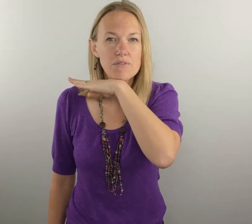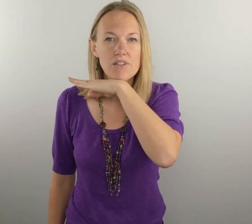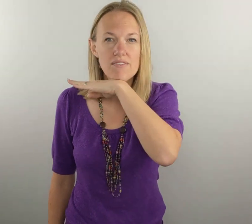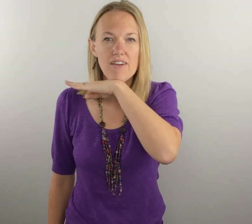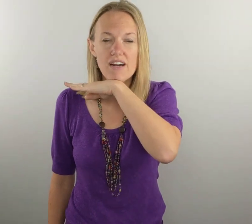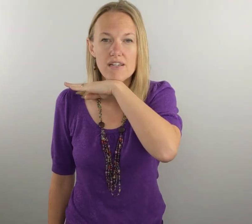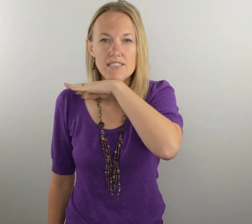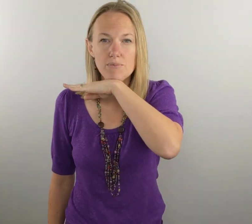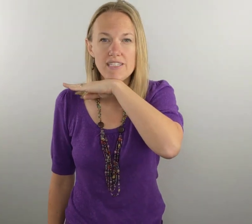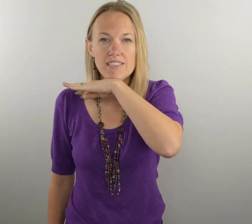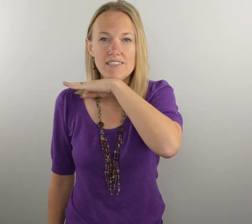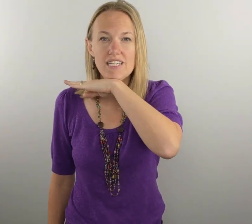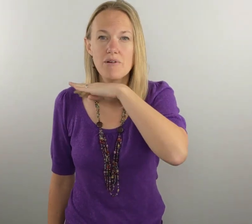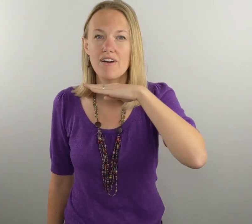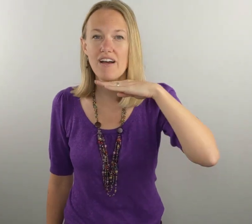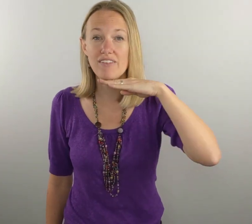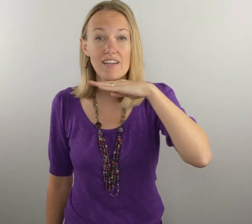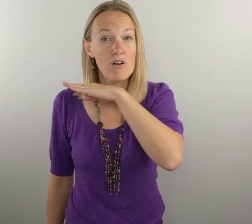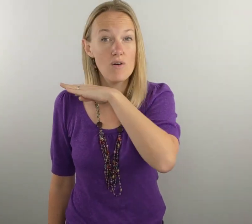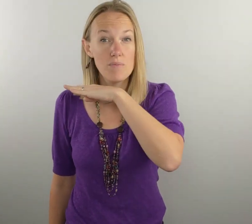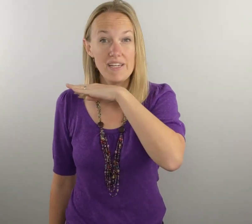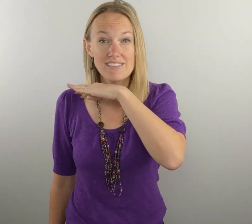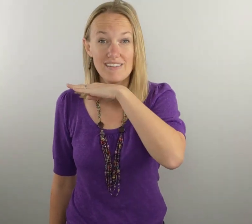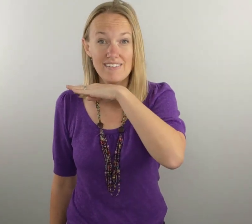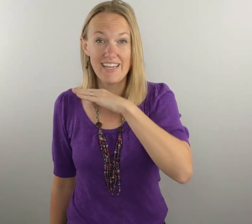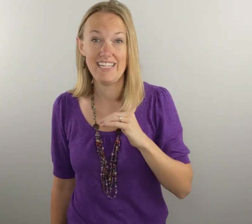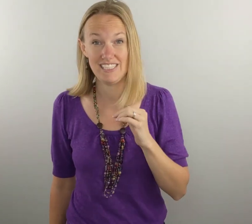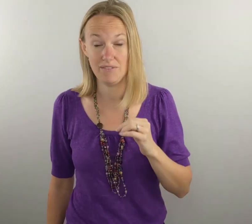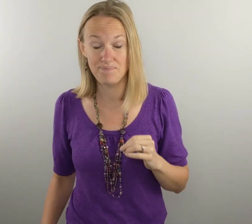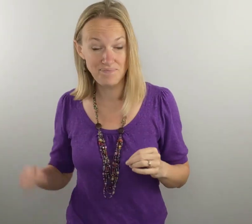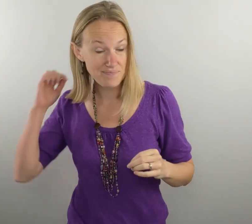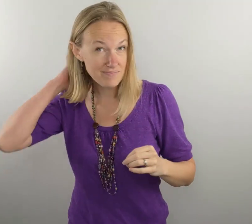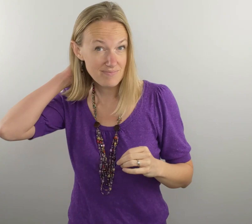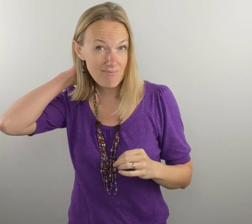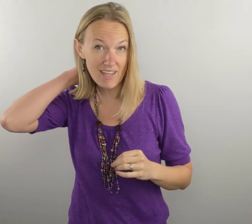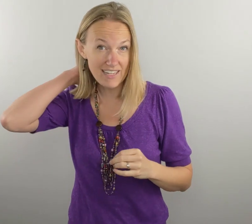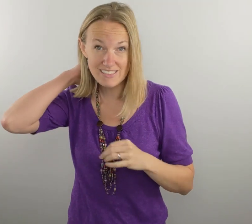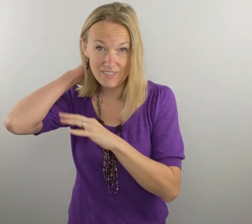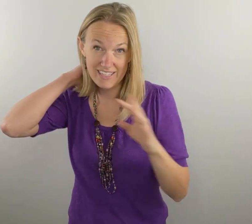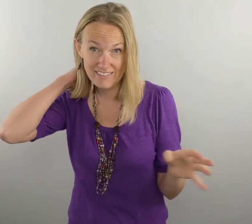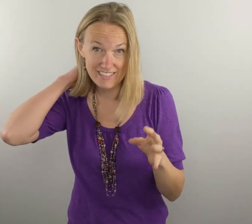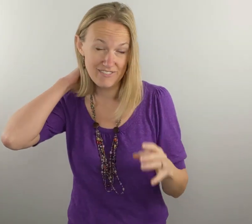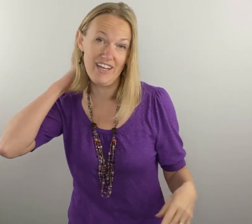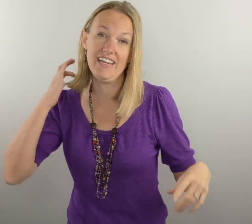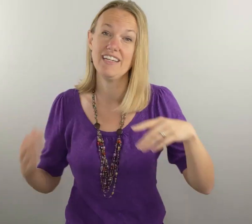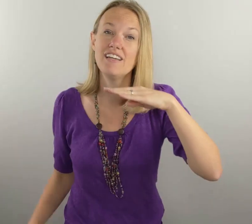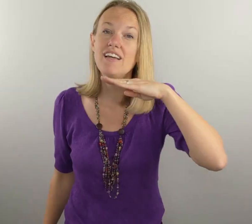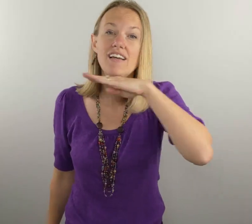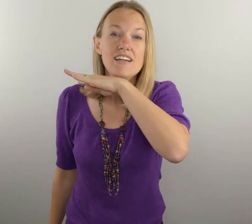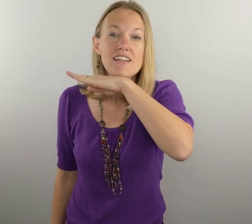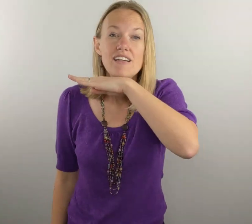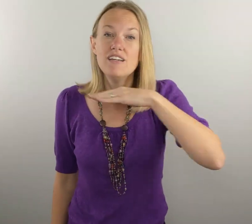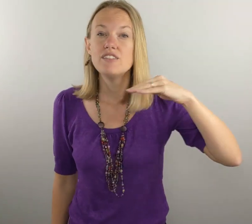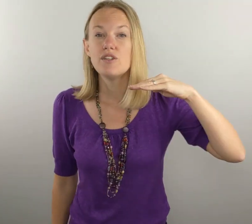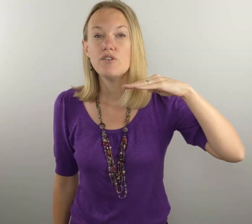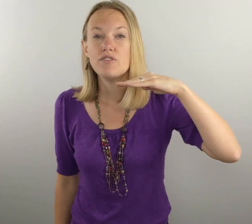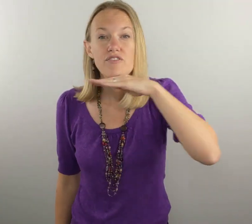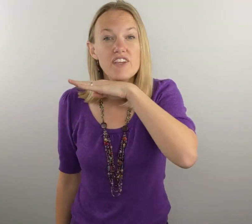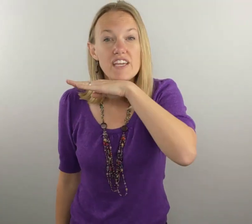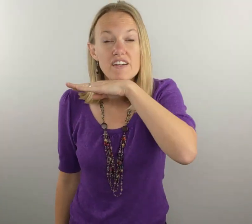really varies based on demographic or based on location. Okay, so either is fine. So fear is